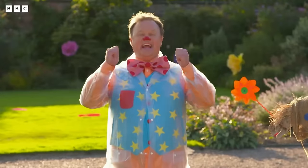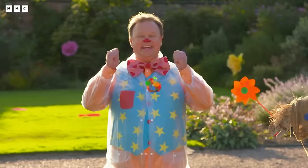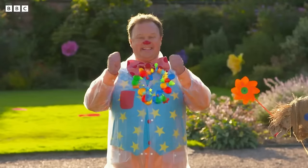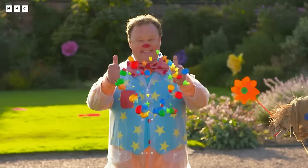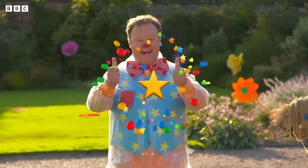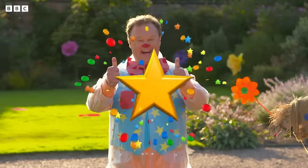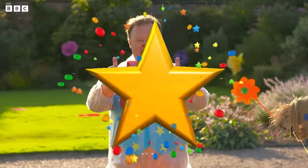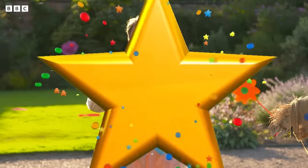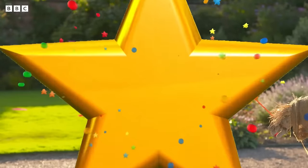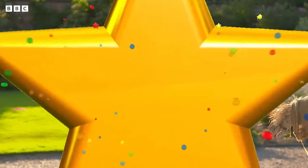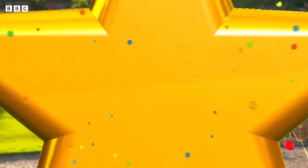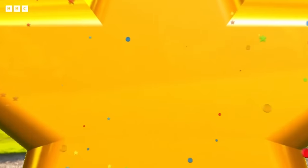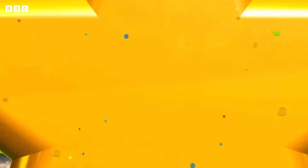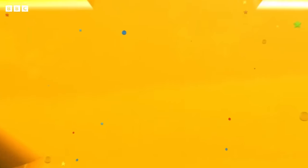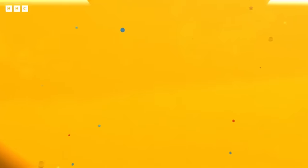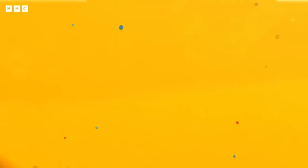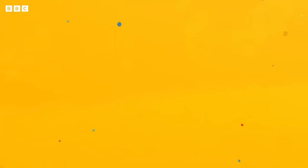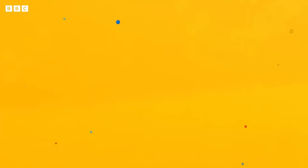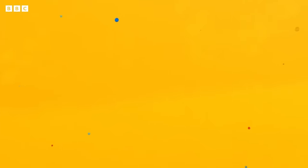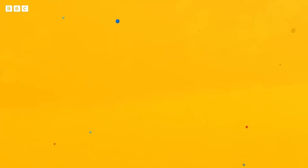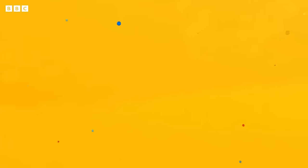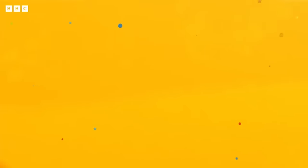shining stars.